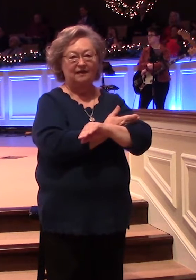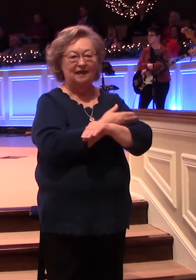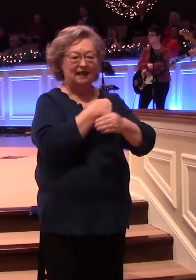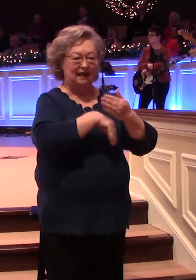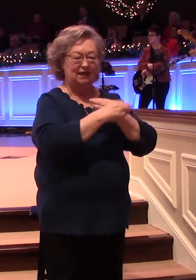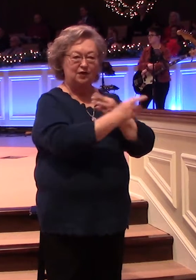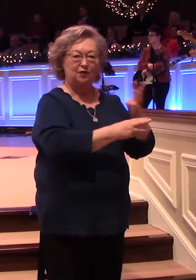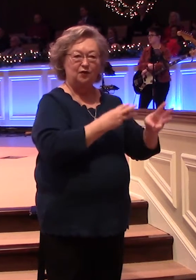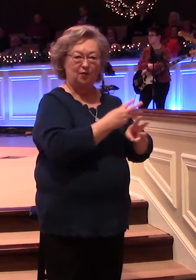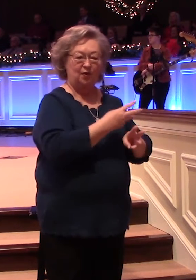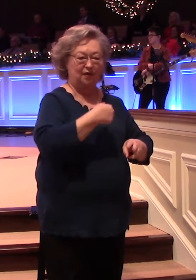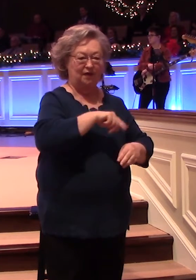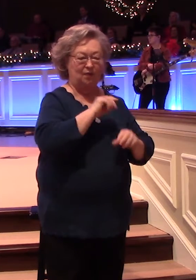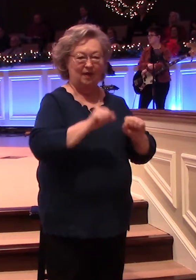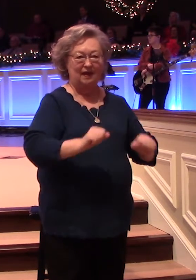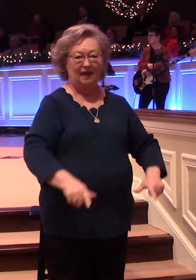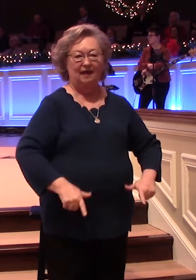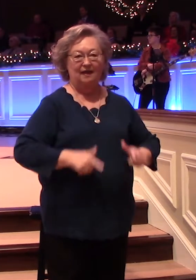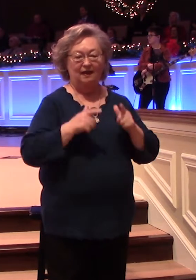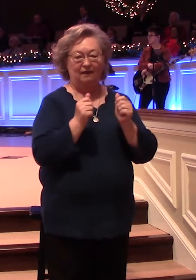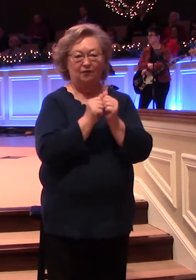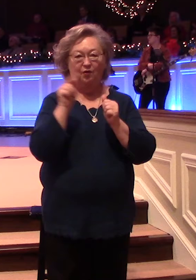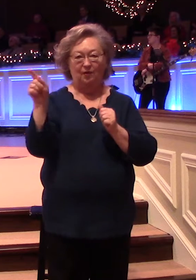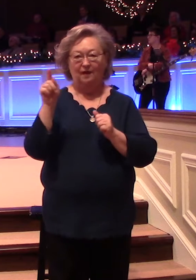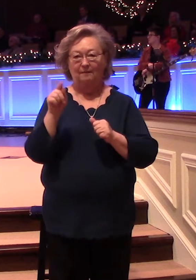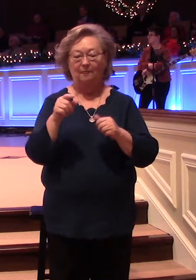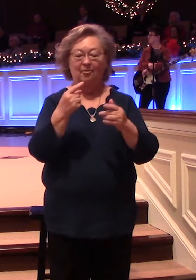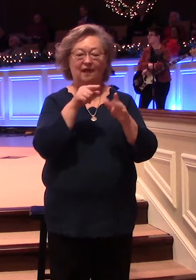love, not that we love God, but